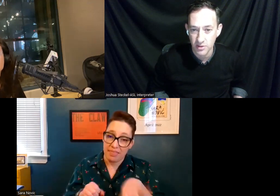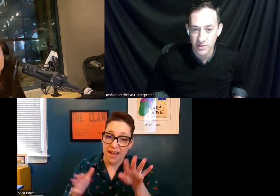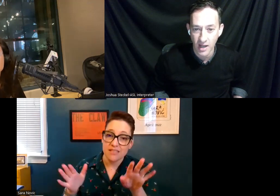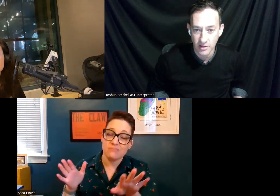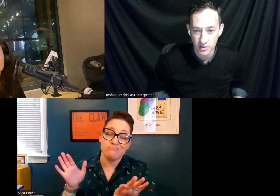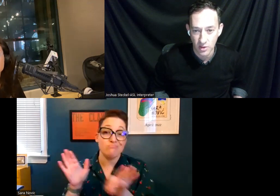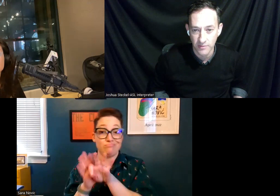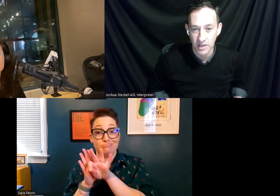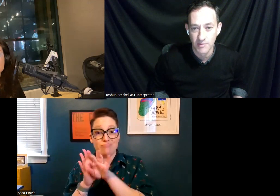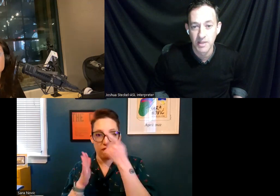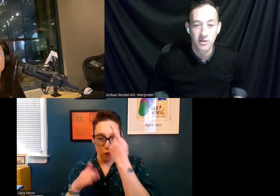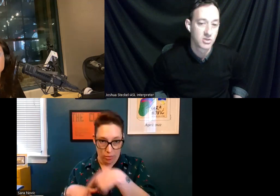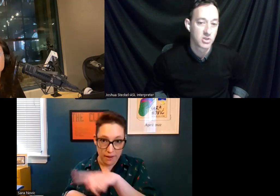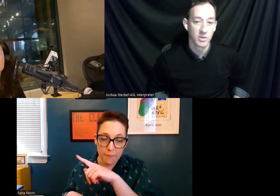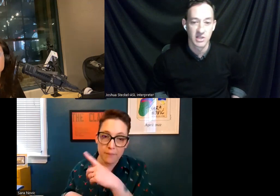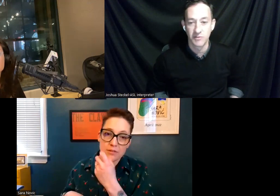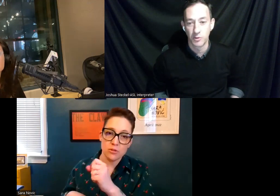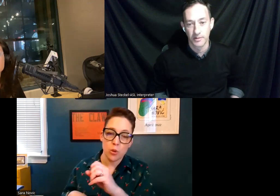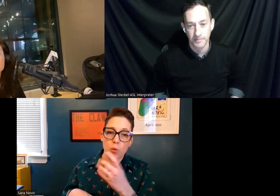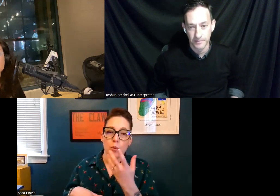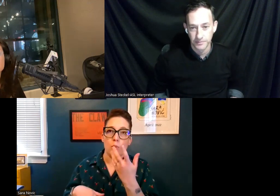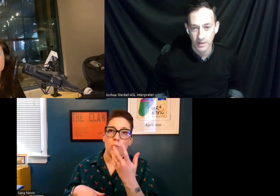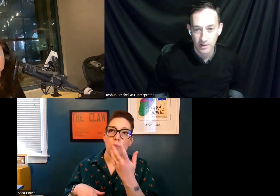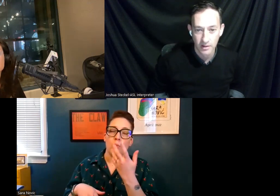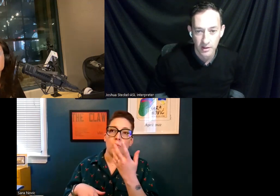their doctors oftentimes make those choices for them.